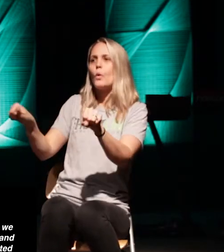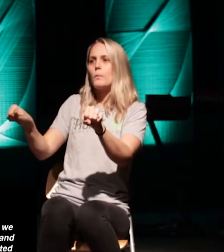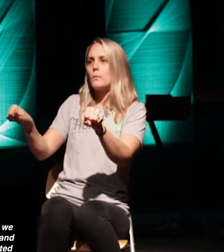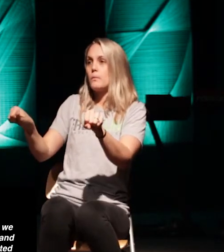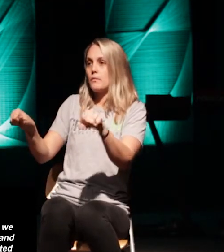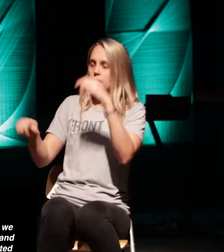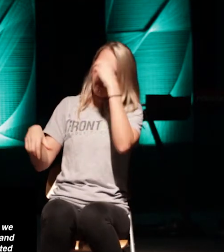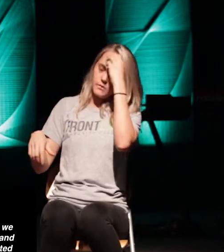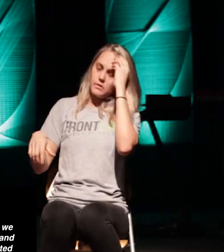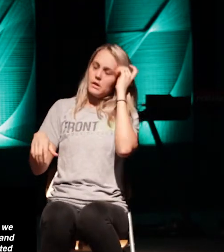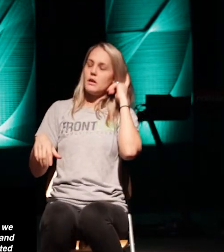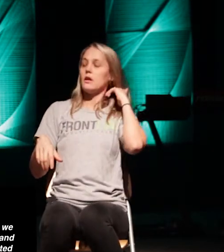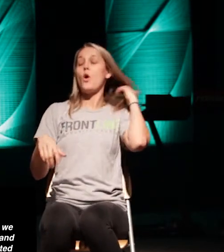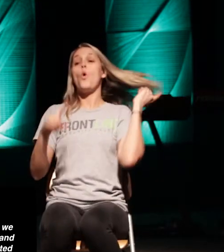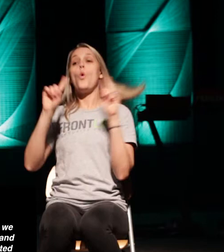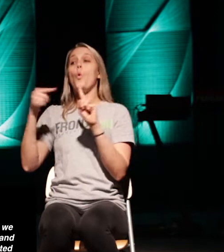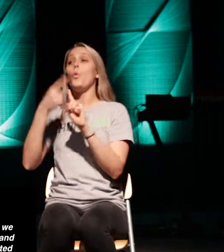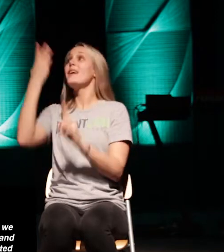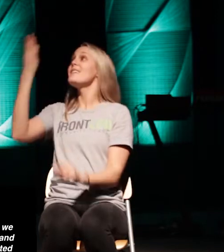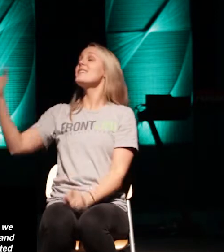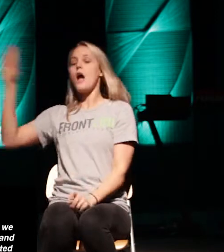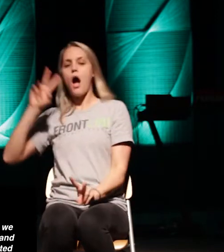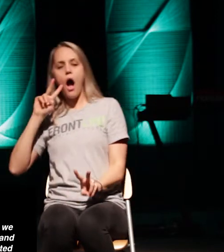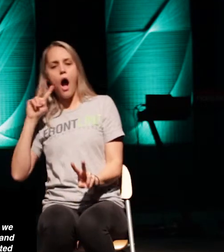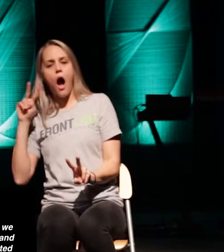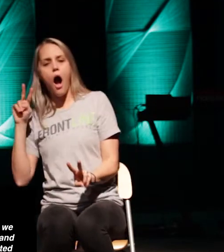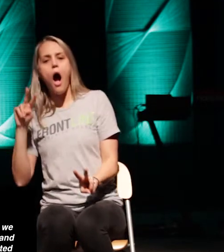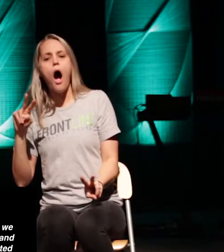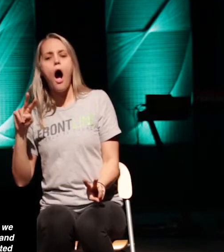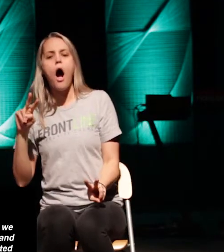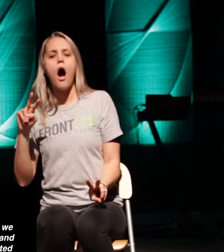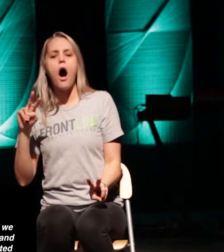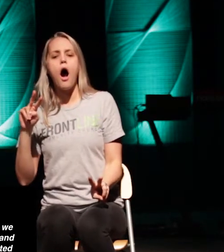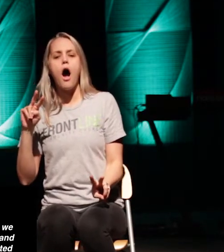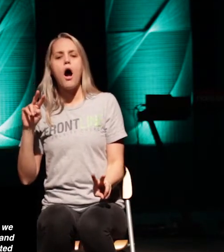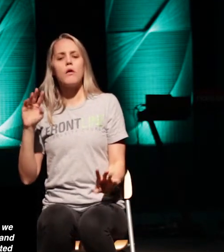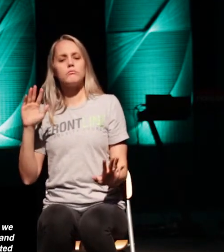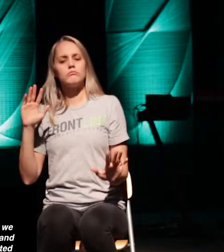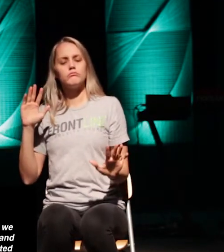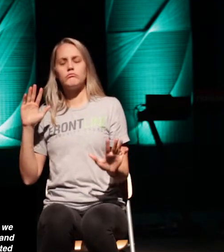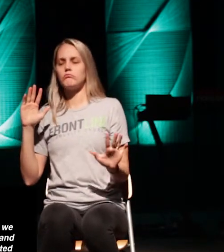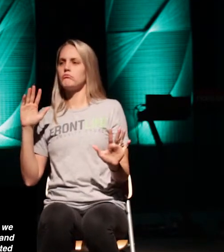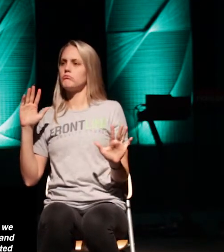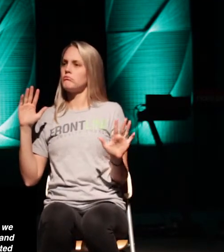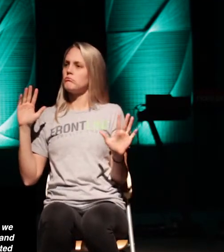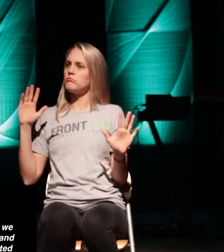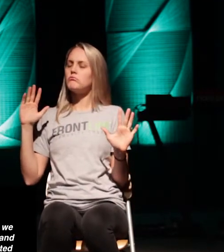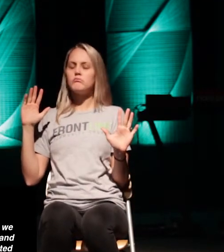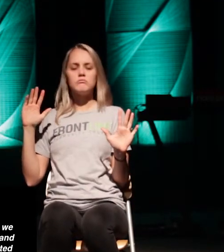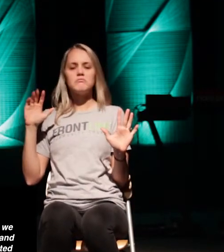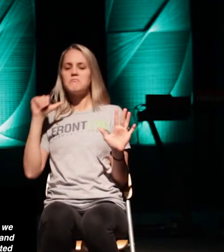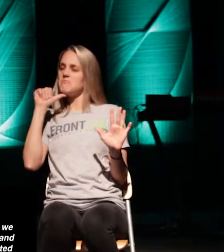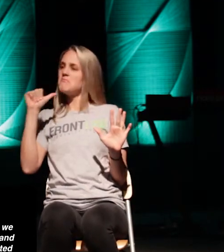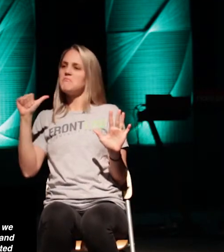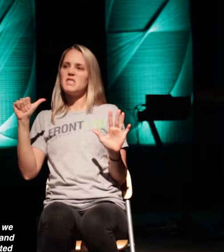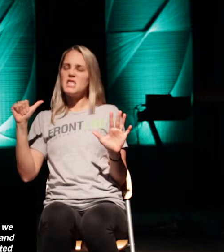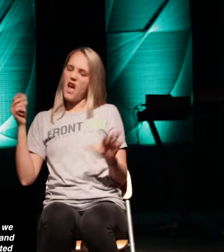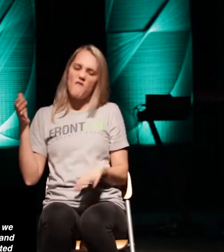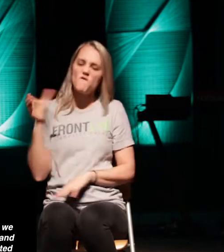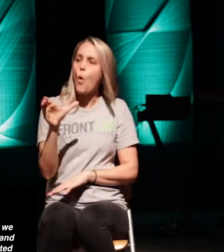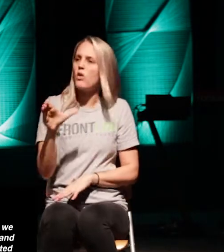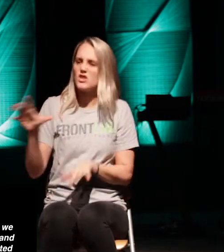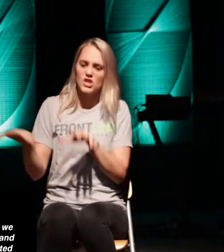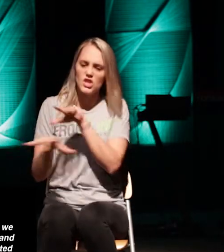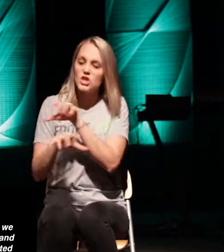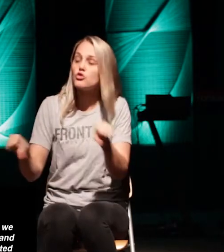they turned from their evil ways, he relented and did not bring on them the destruction he had